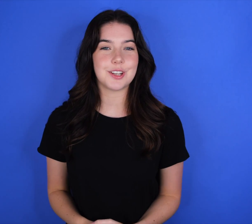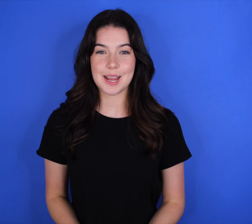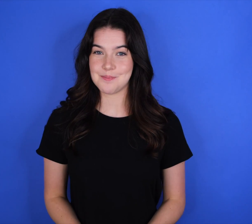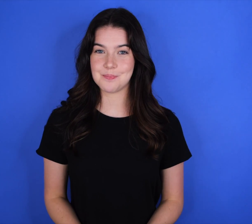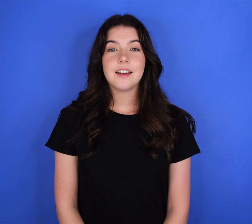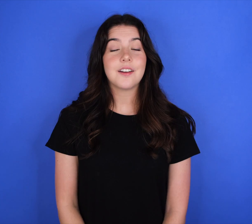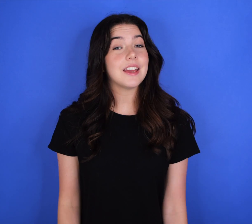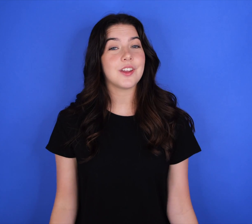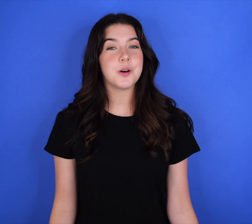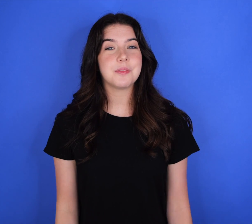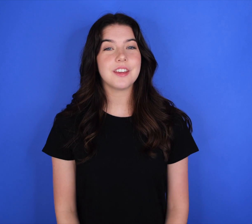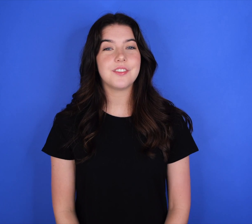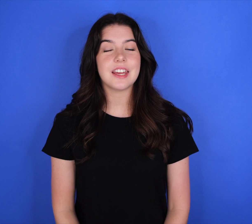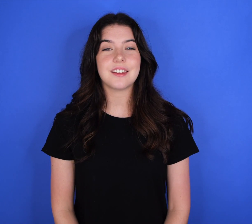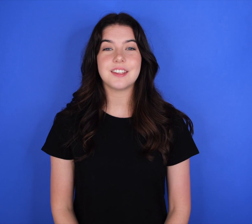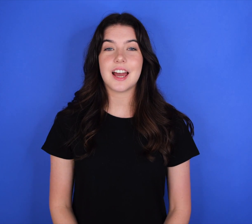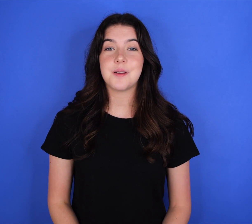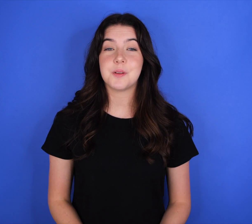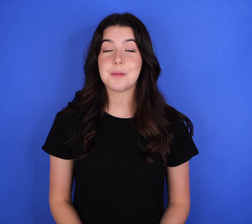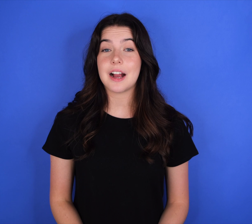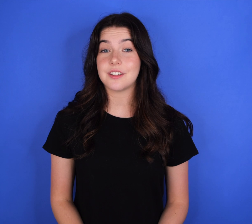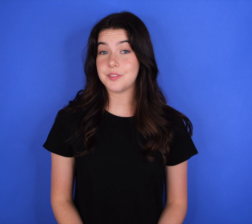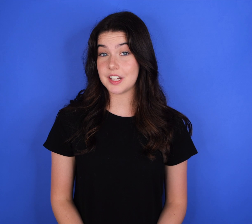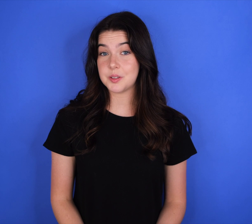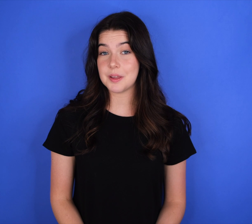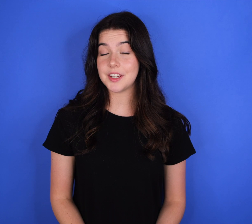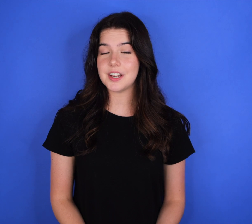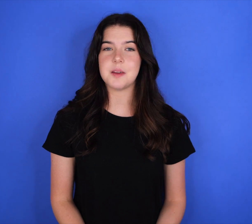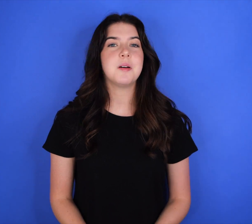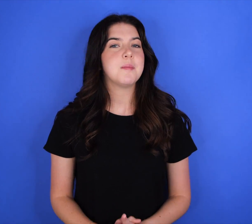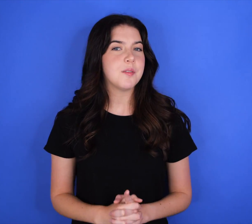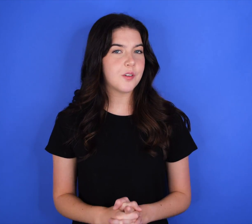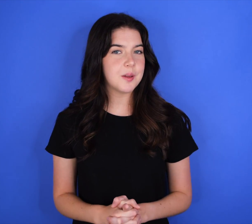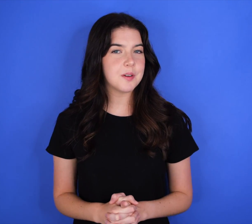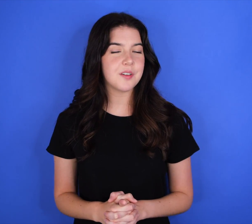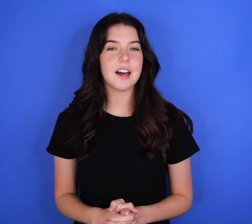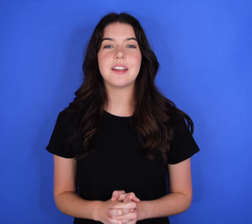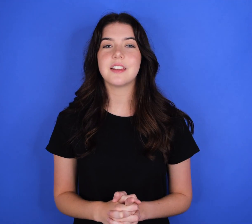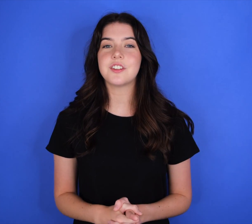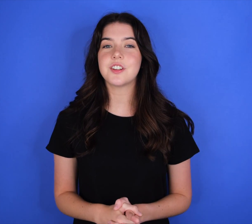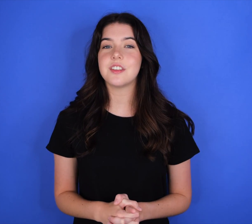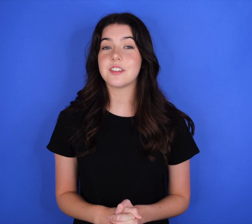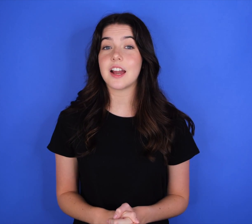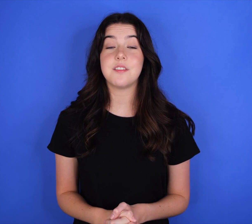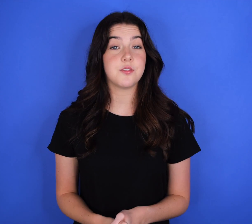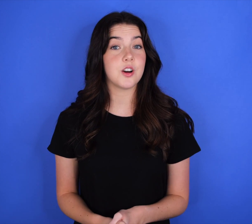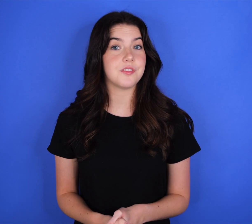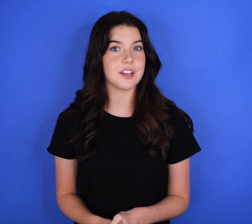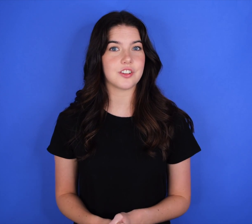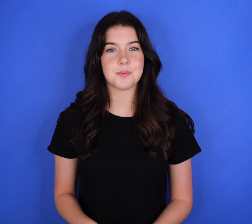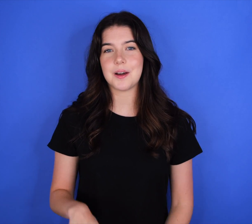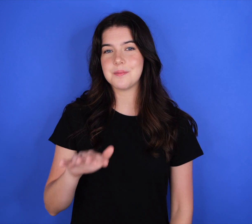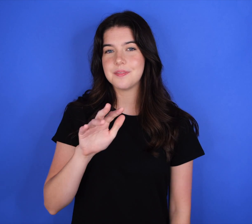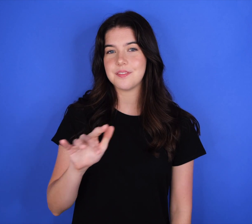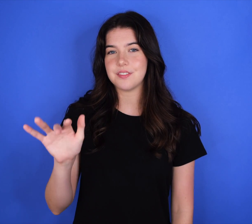name. Okay, so hopefully you've taken the time to practice fingerspelling your name. Before we move on, let's learn the sign for fingerspell.